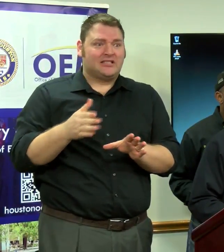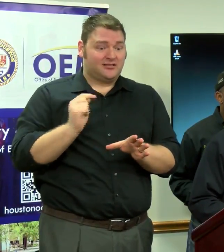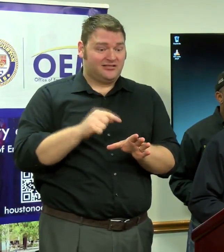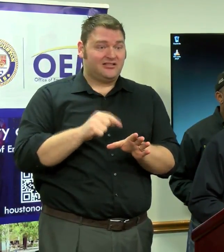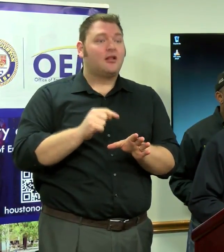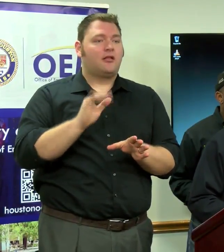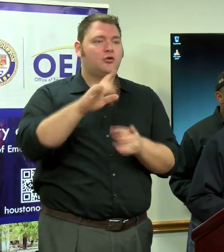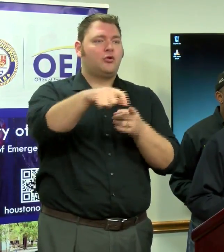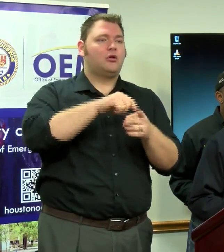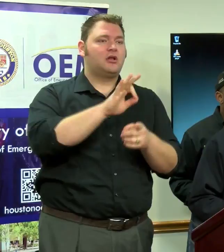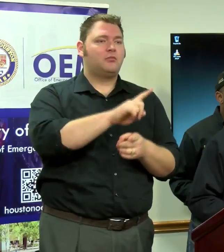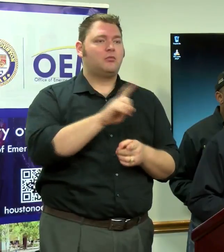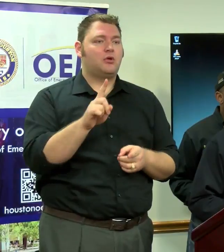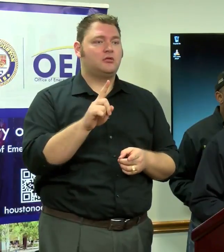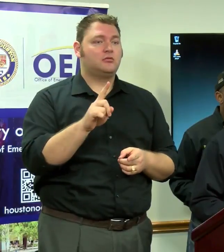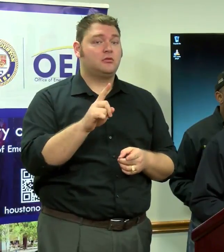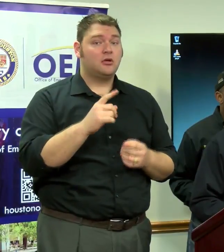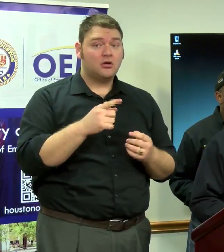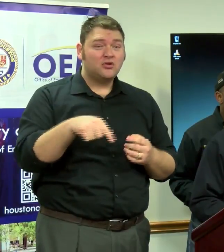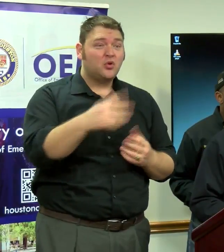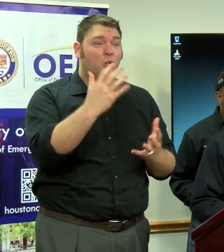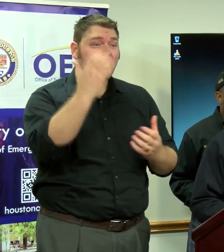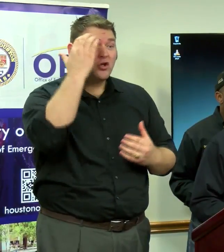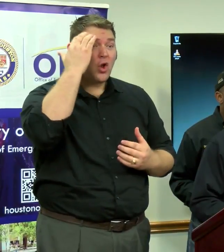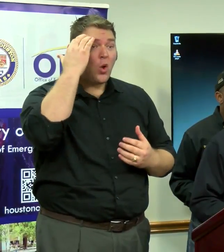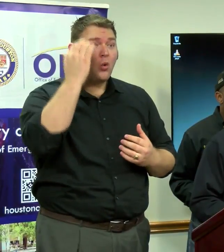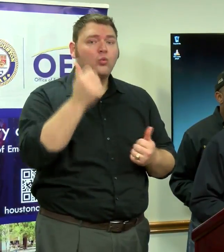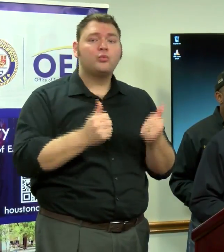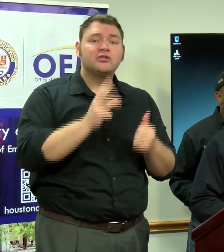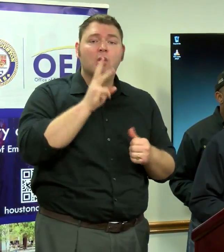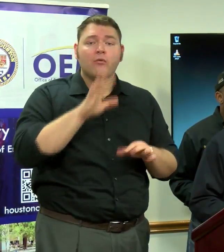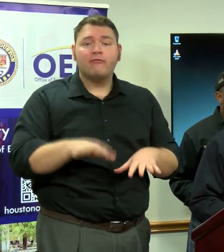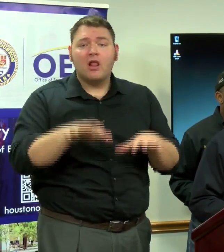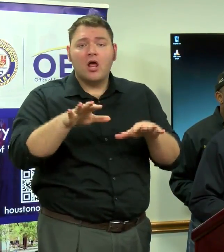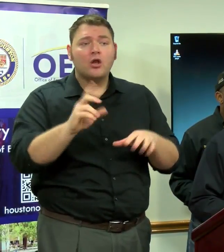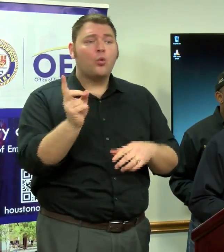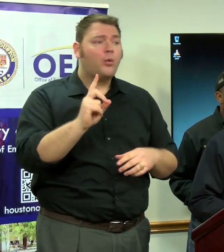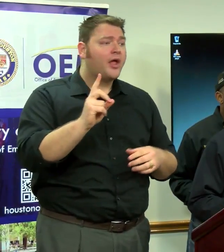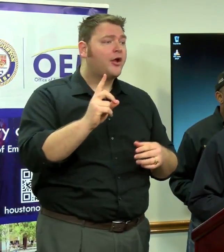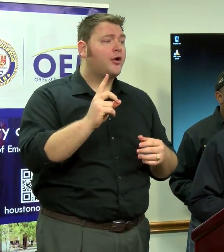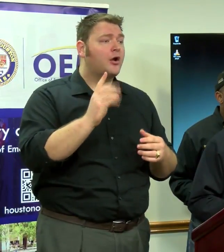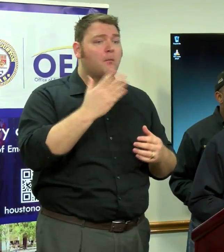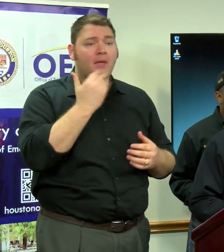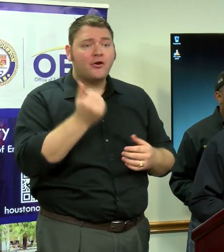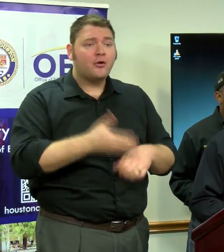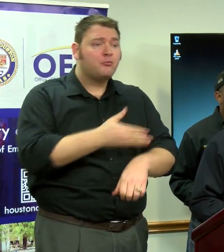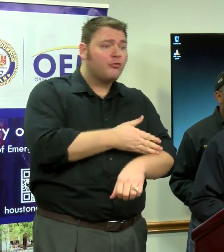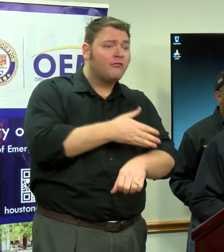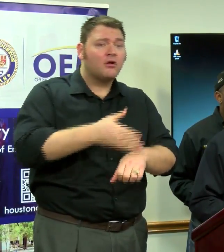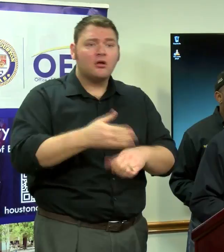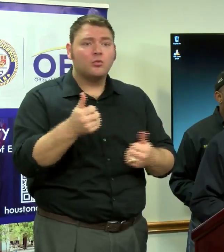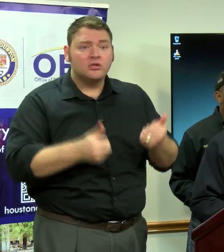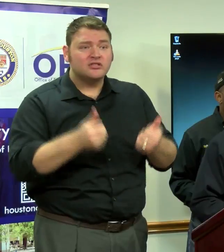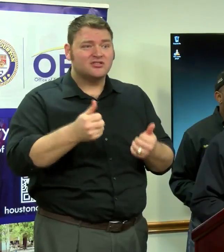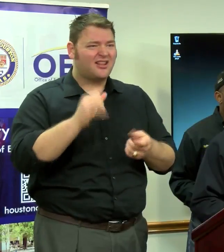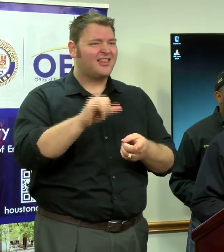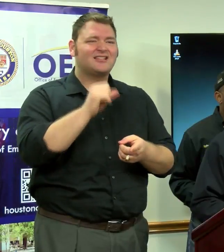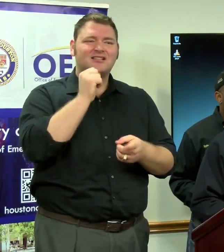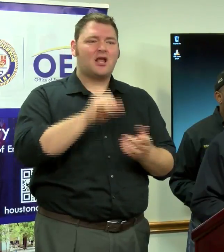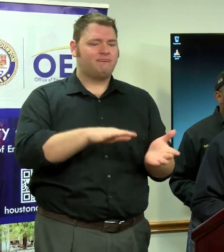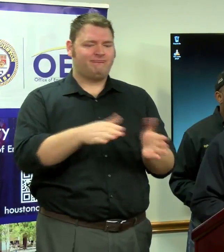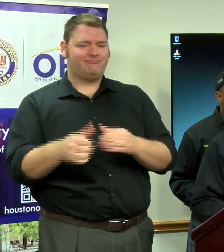okay? So we are discouraging those types of calls, just because we really want to keep those lines open for